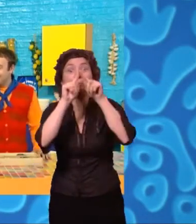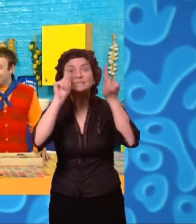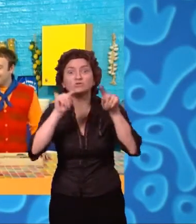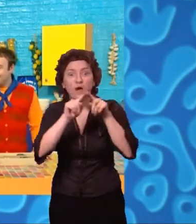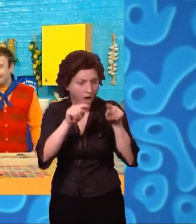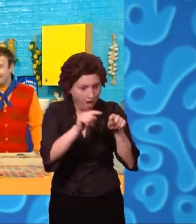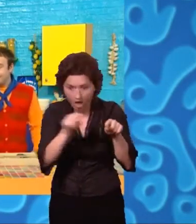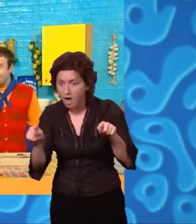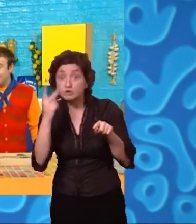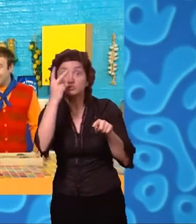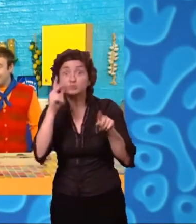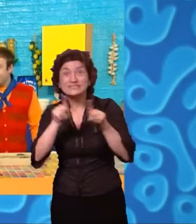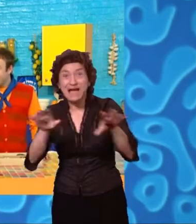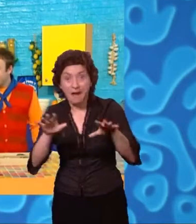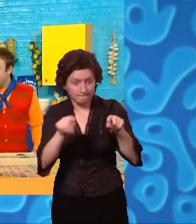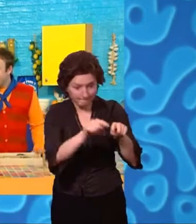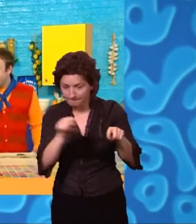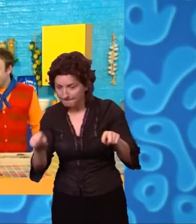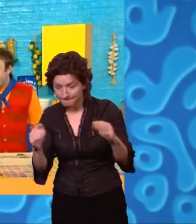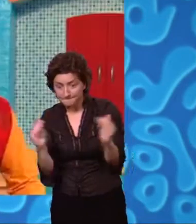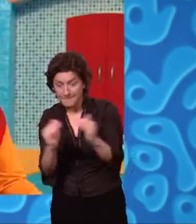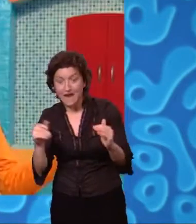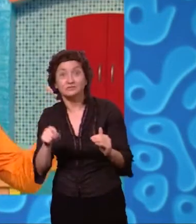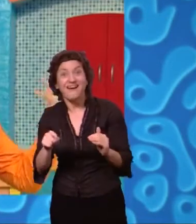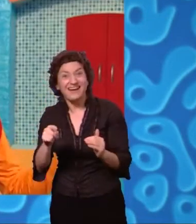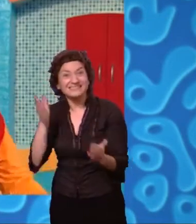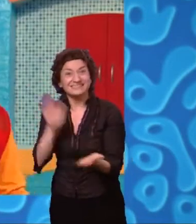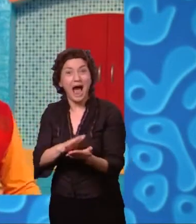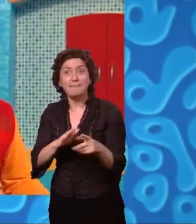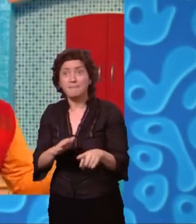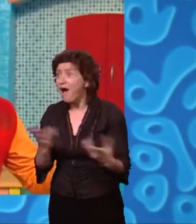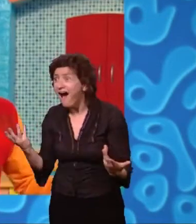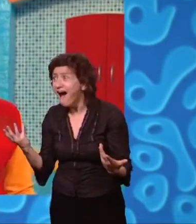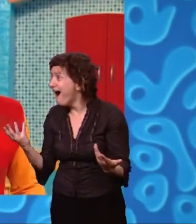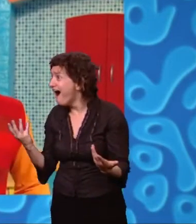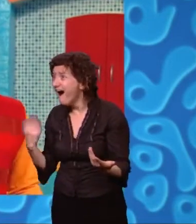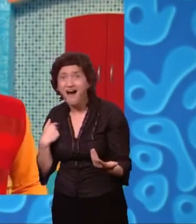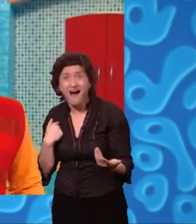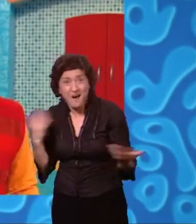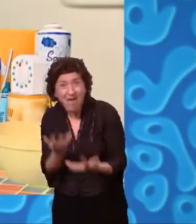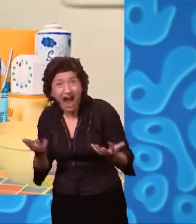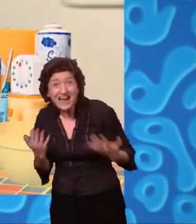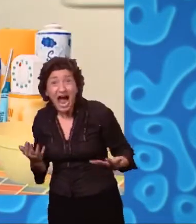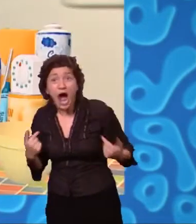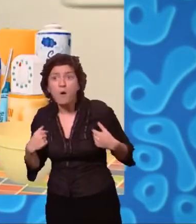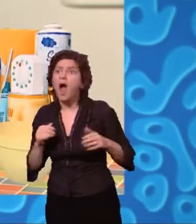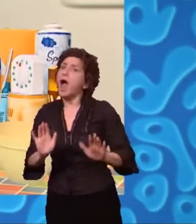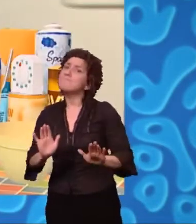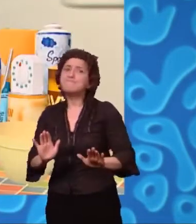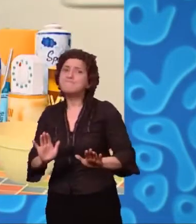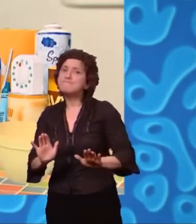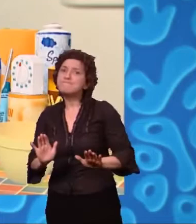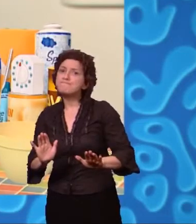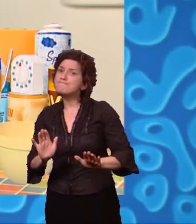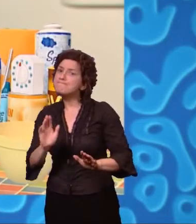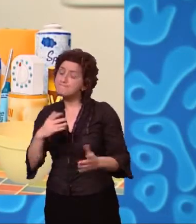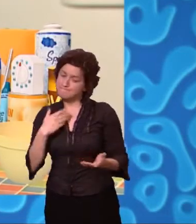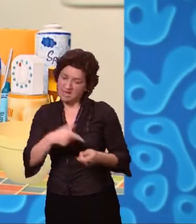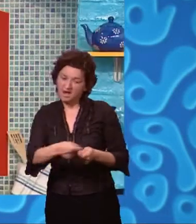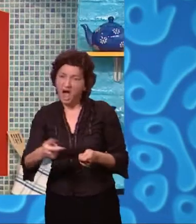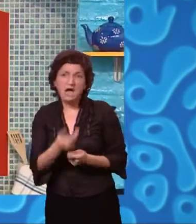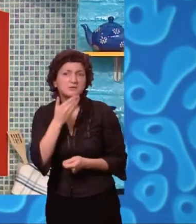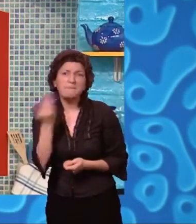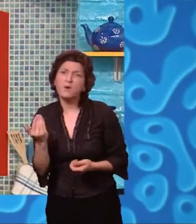for, Ben? Let's play it! Let's play it now! I'm sorry, Small, but I don't have any cards on me. Oh, that's a shame.